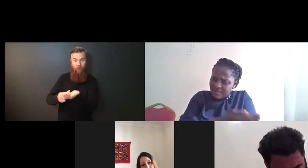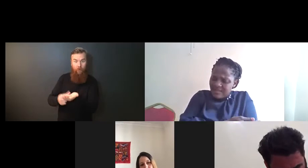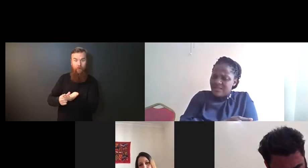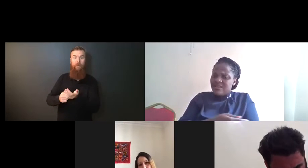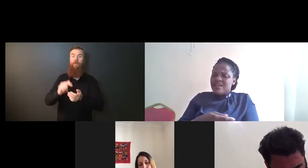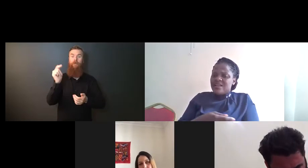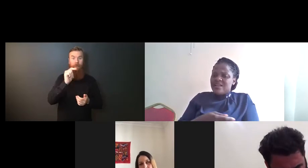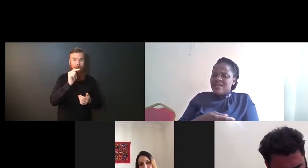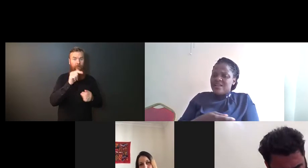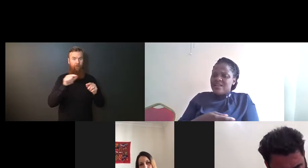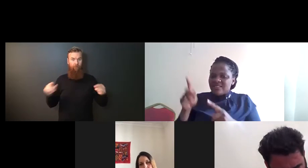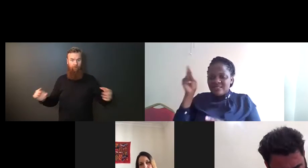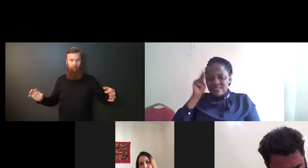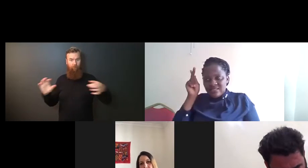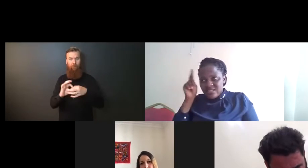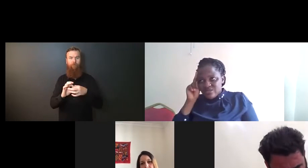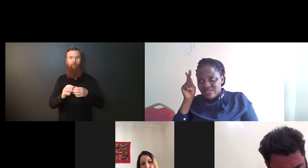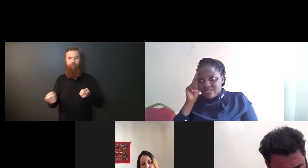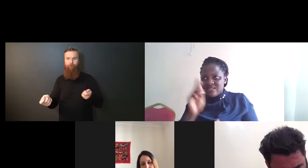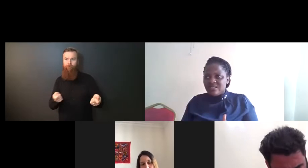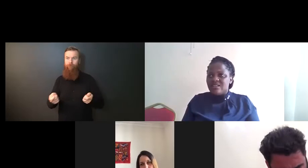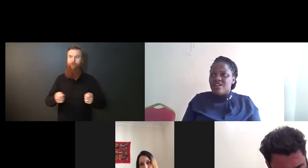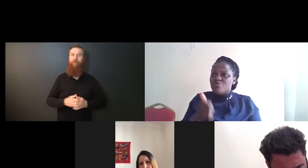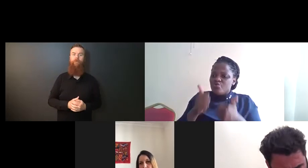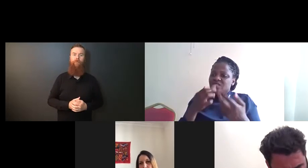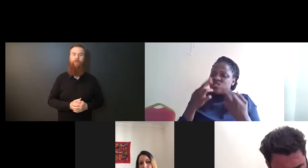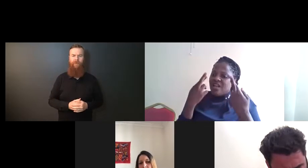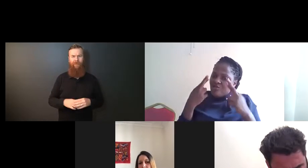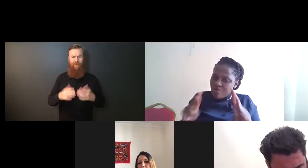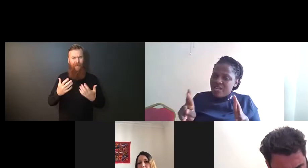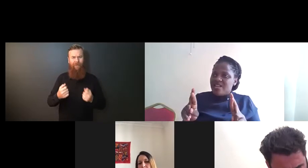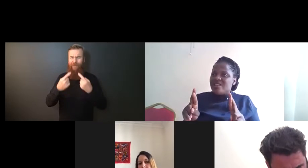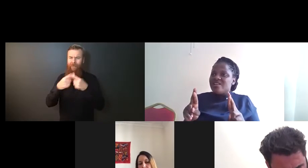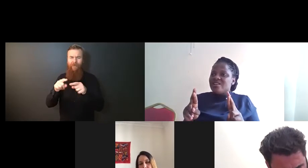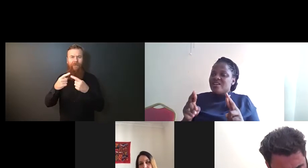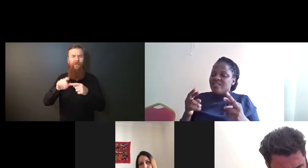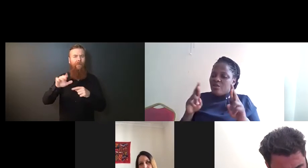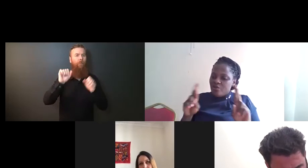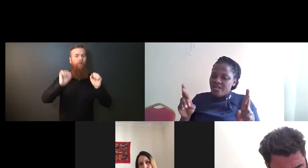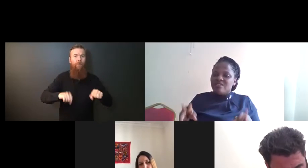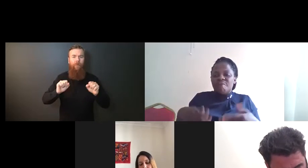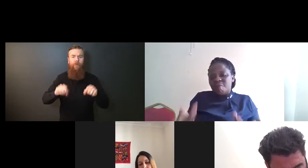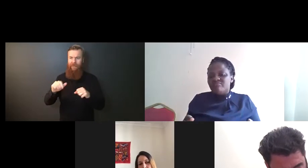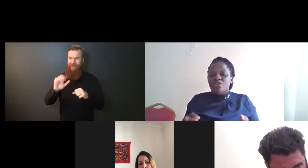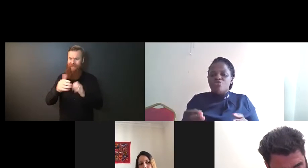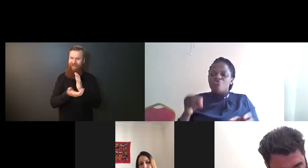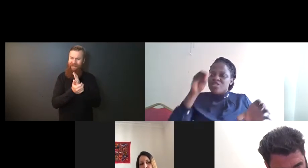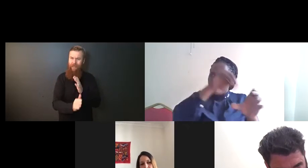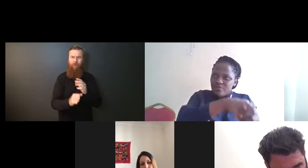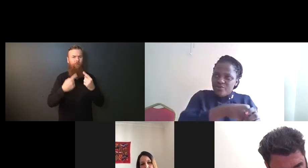youth have different capacities, have different skills, which are ready